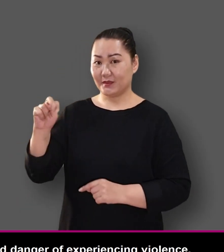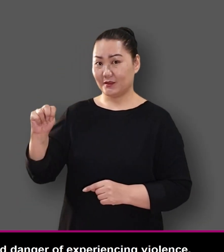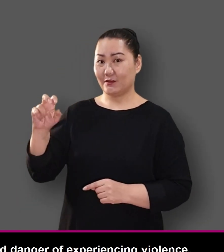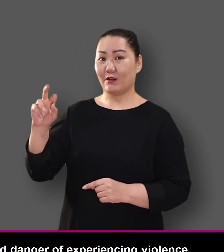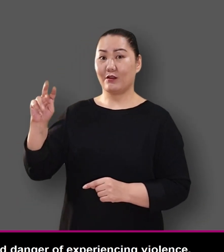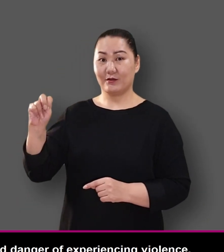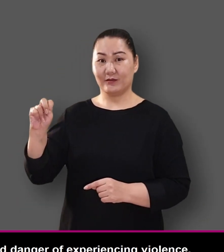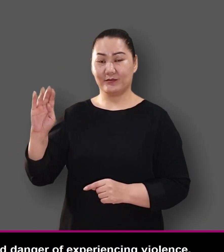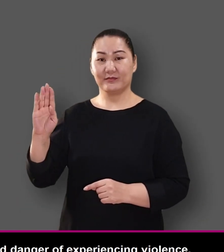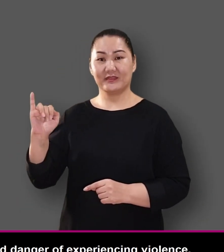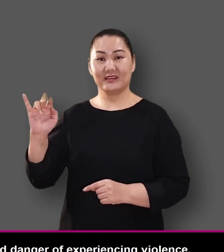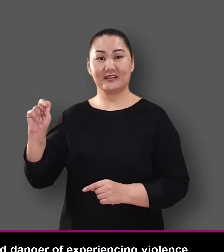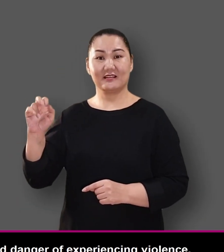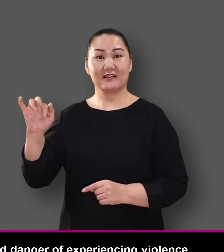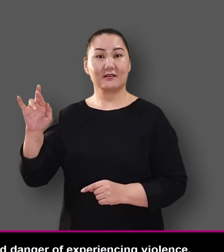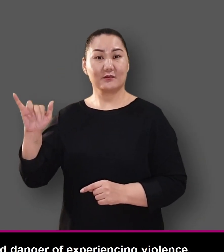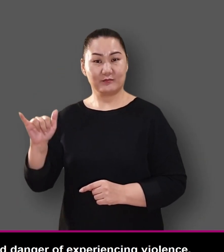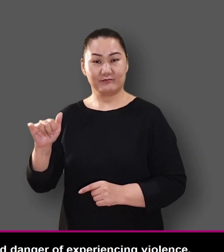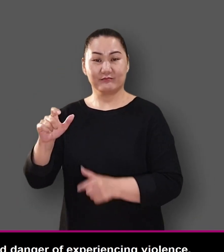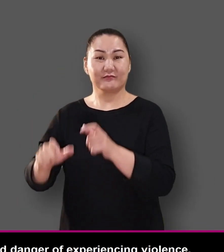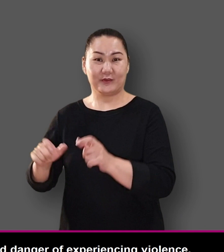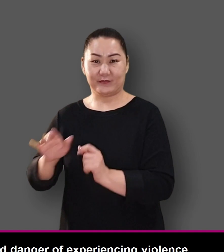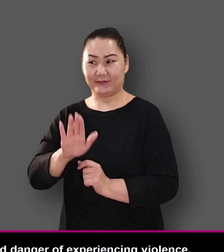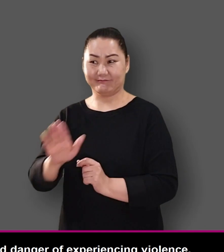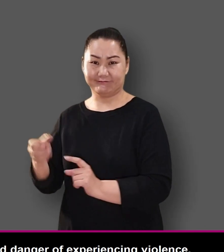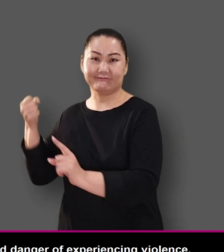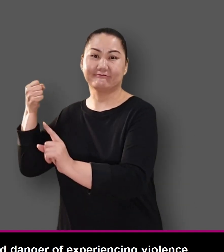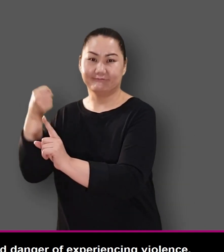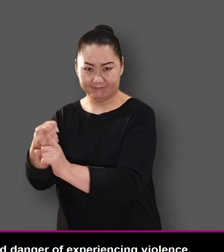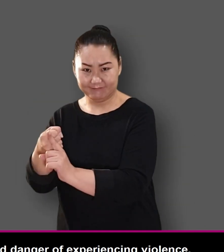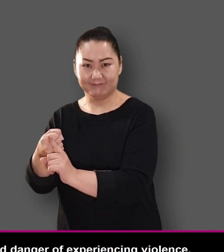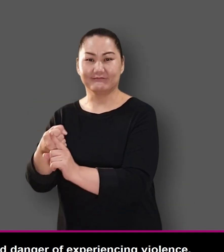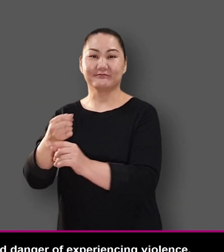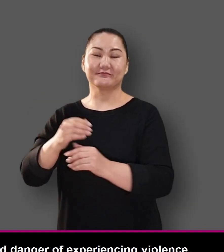in any context are at increased danger of experiencing violence.